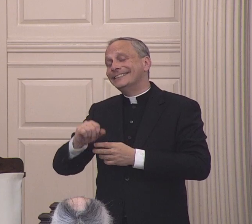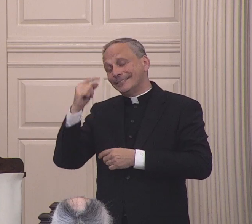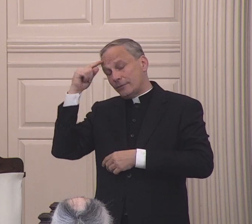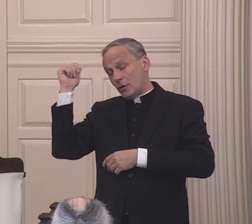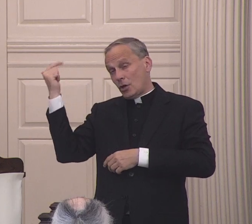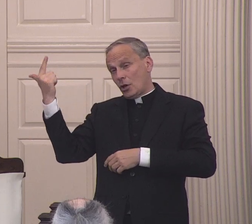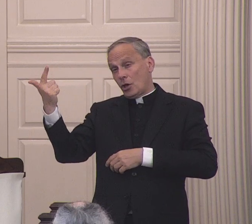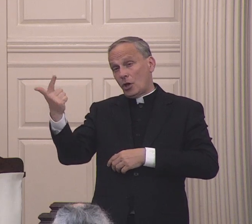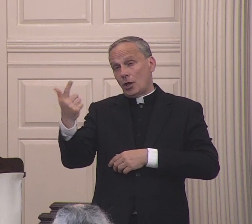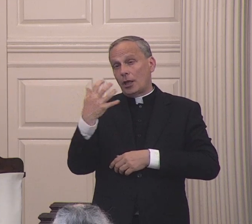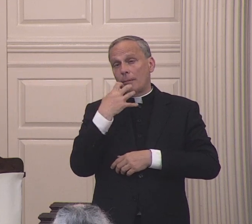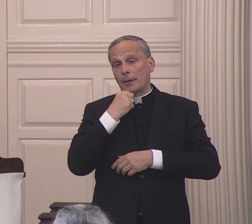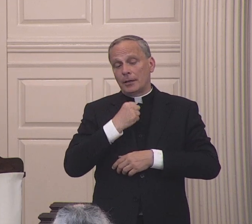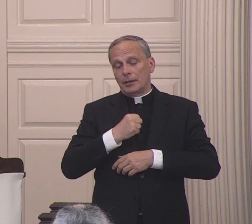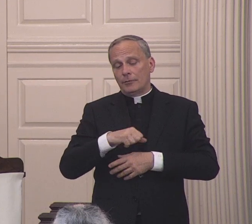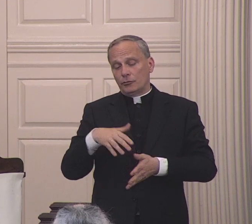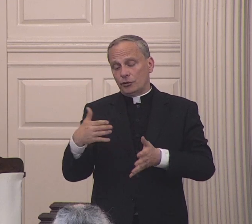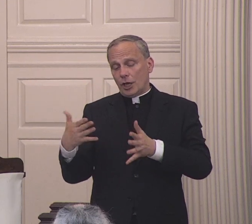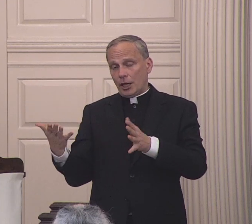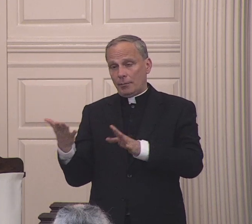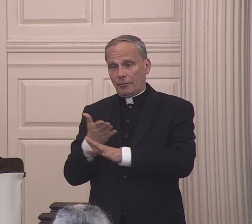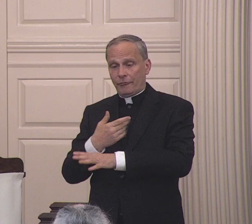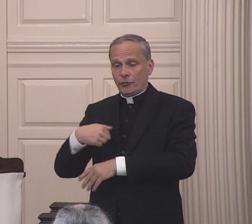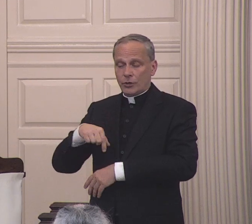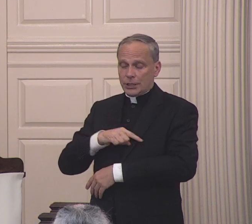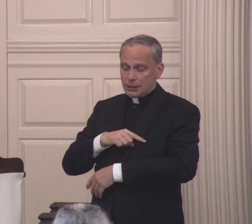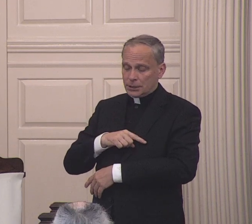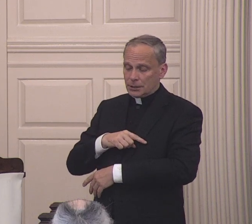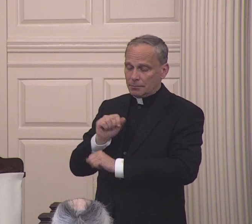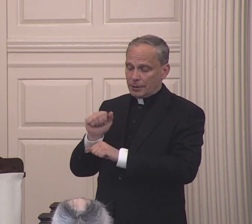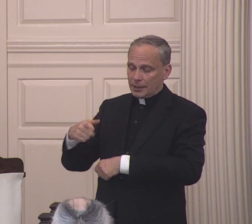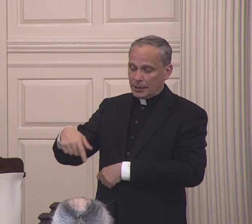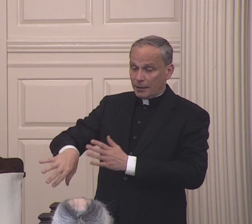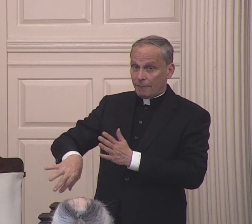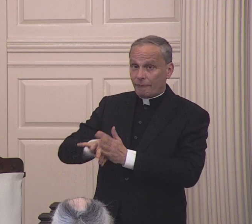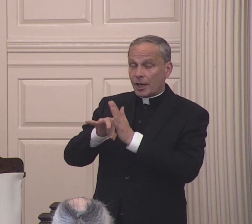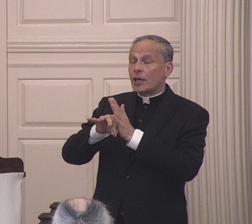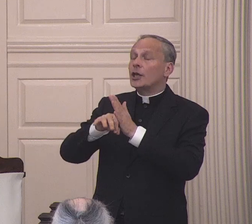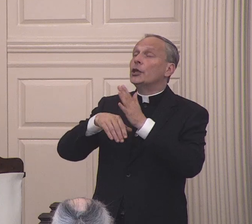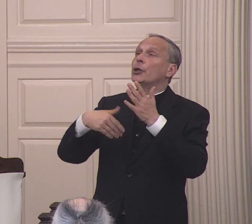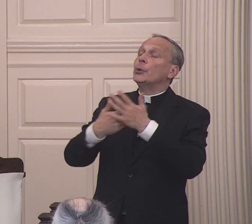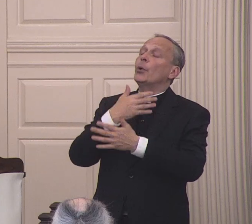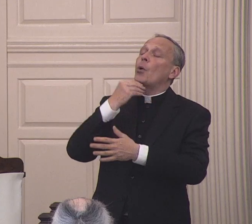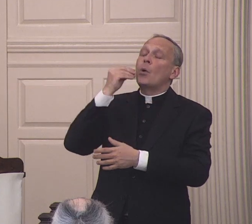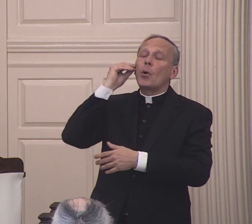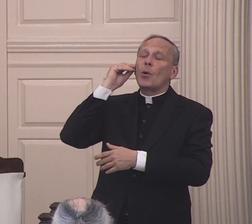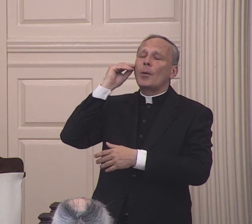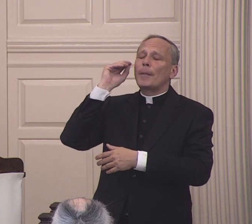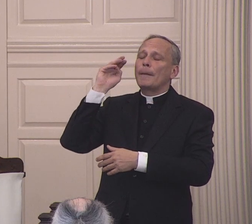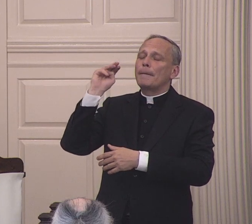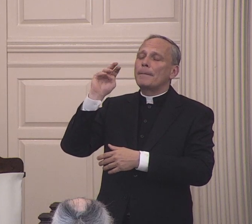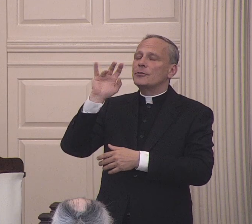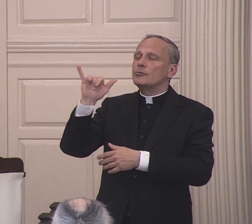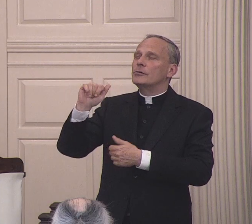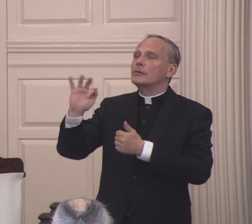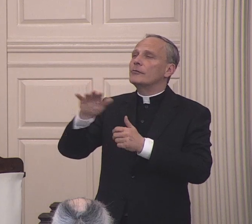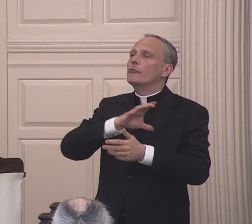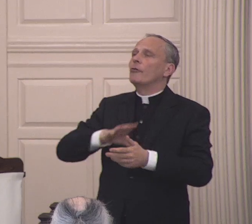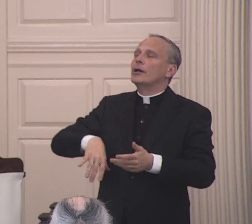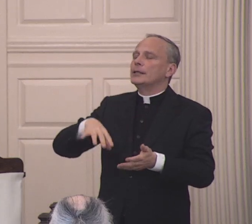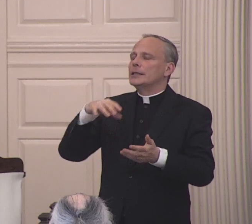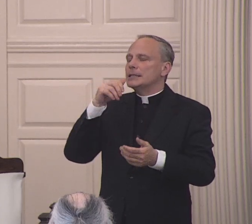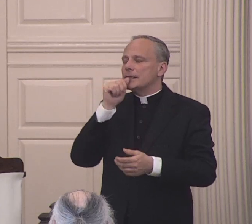for all our beloved who have gone before us, may they find a new home in the mystery of Christ's passion, death,